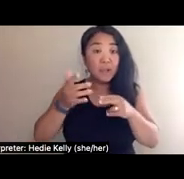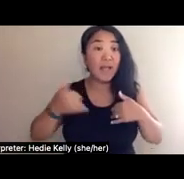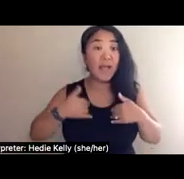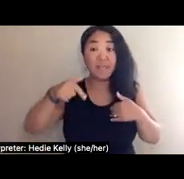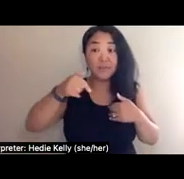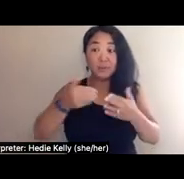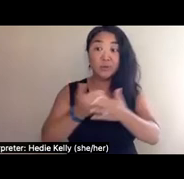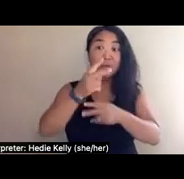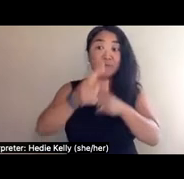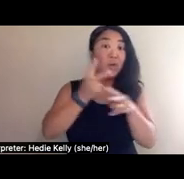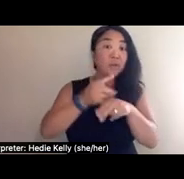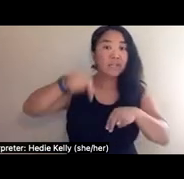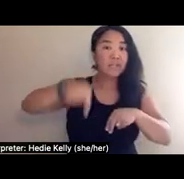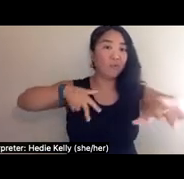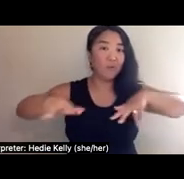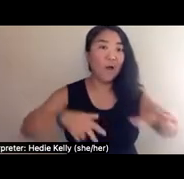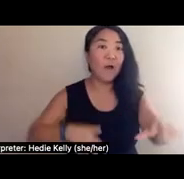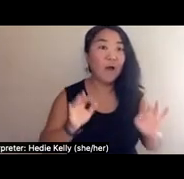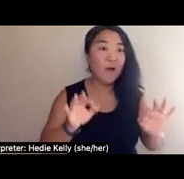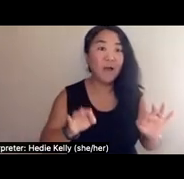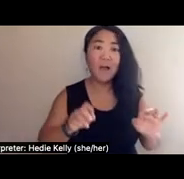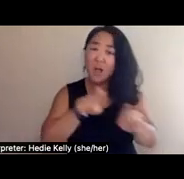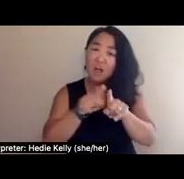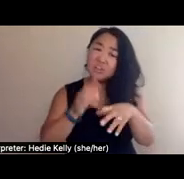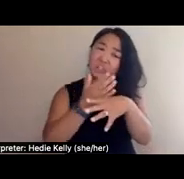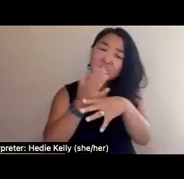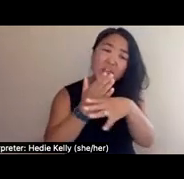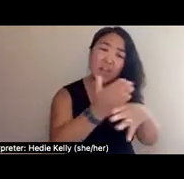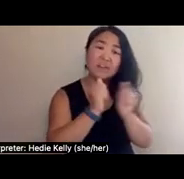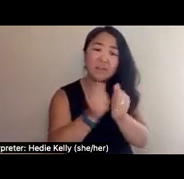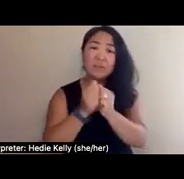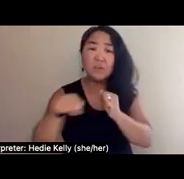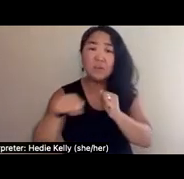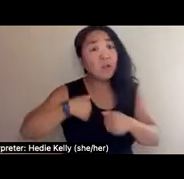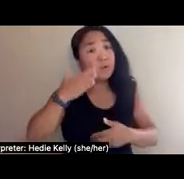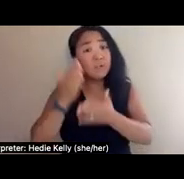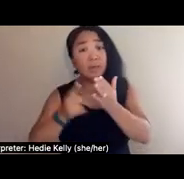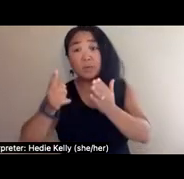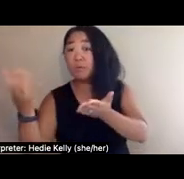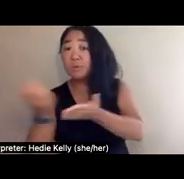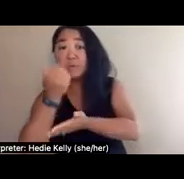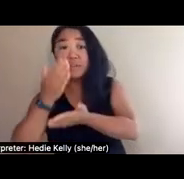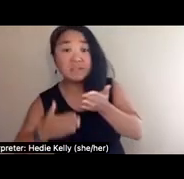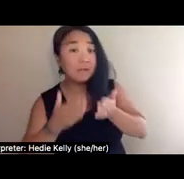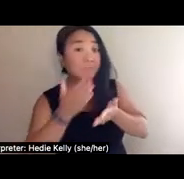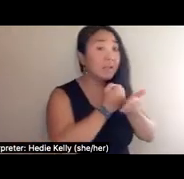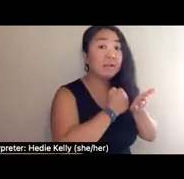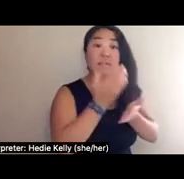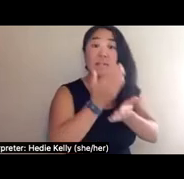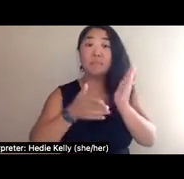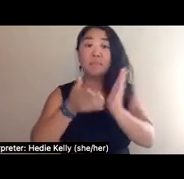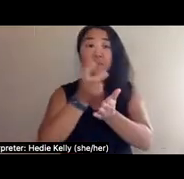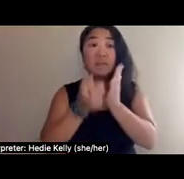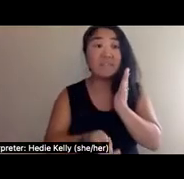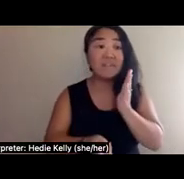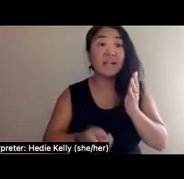walk and sharing it with all of you. I know that a lot of you have already done parts of it, or some of you are diving right in. We're here to talk about